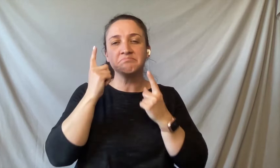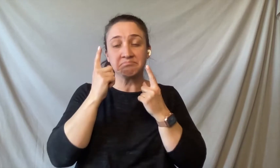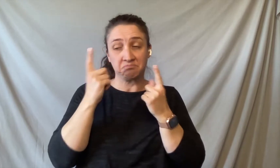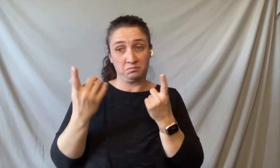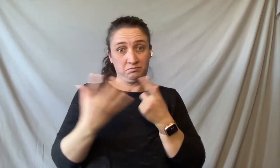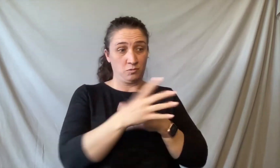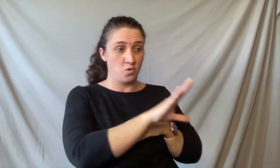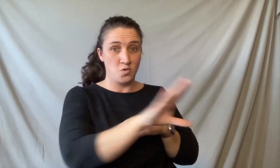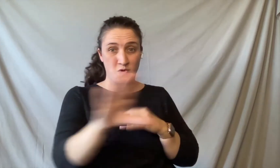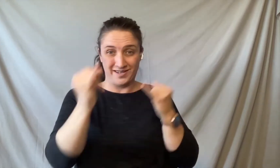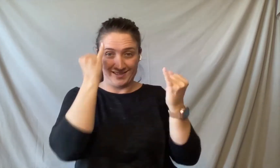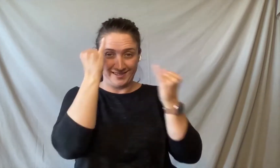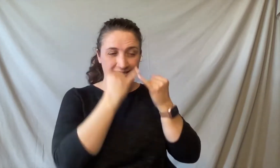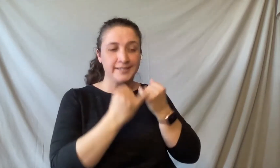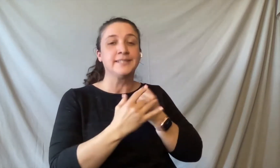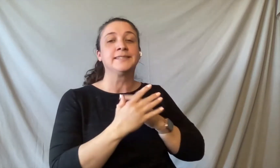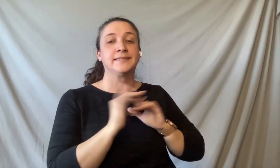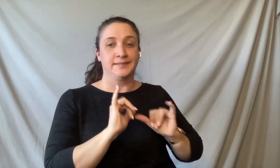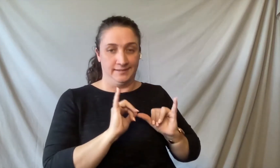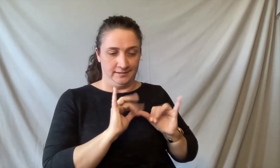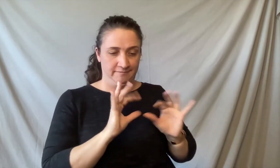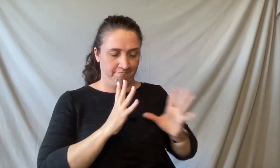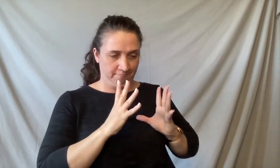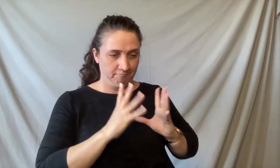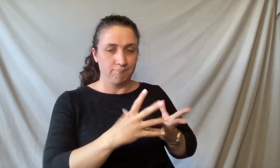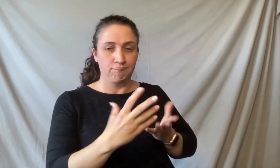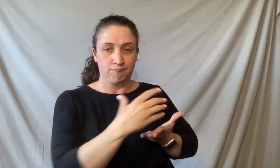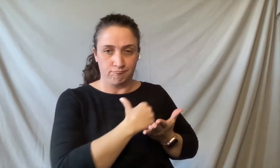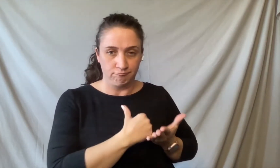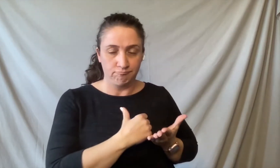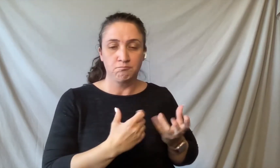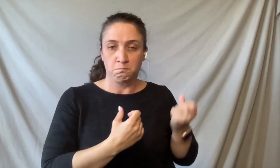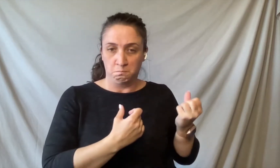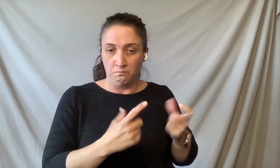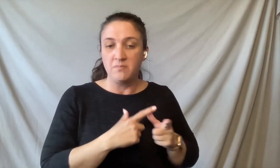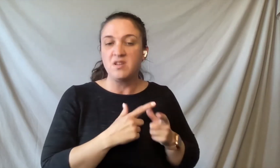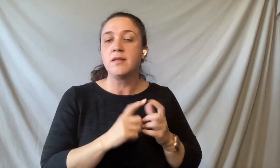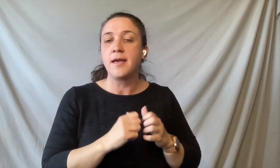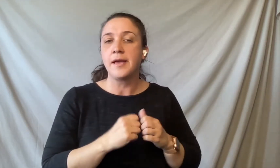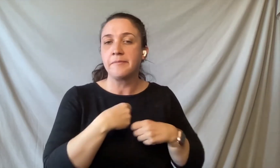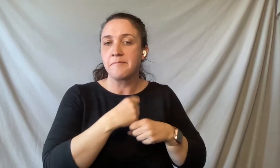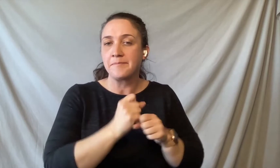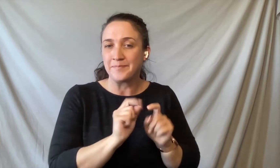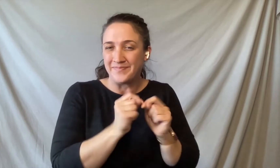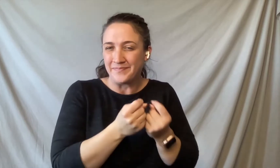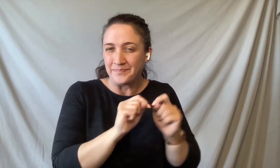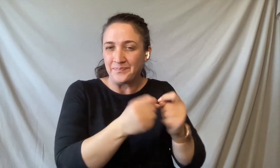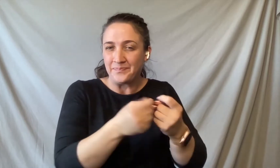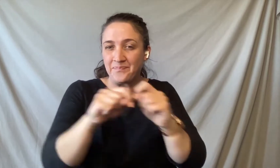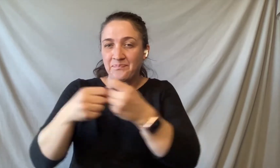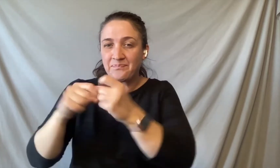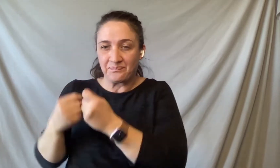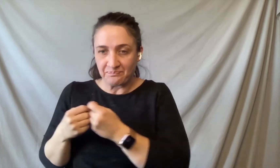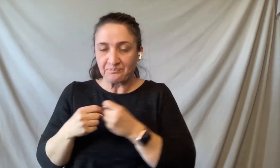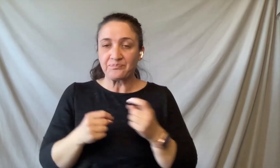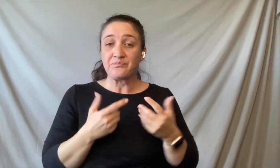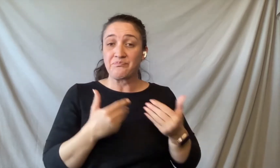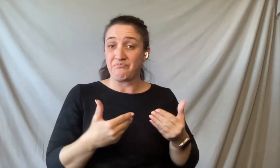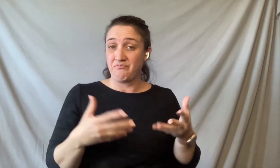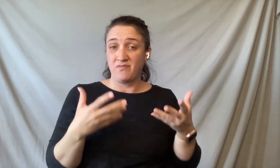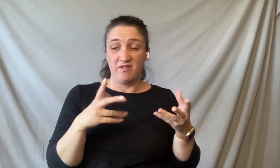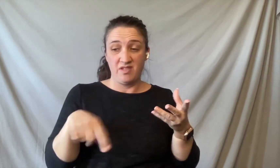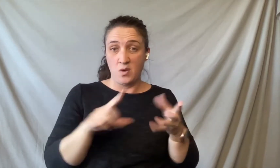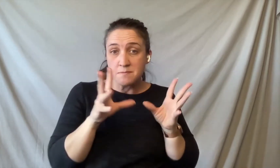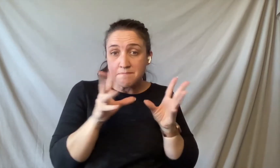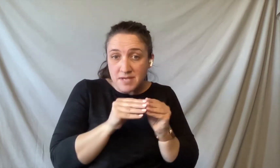ideas and then forming teams who will work between now and our meeting in 2 weeks to really dig